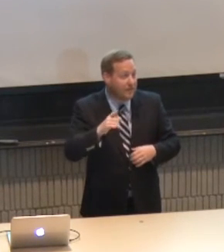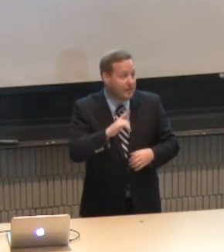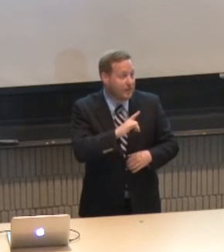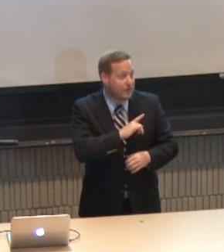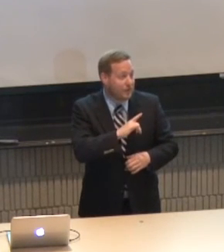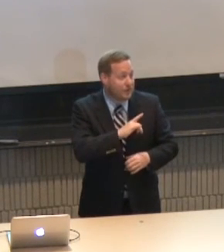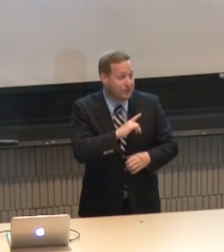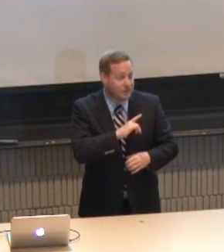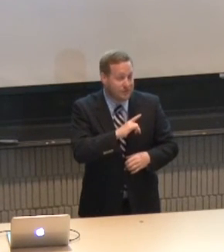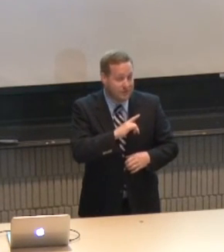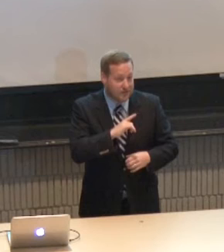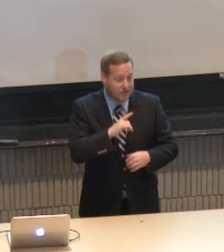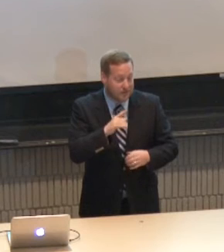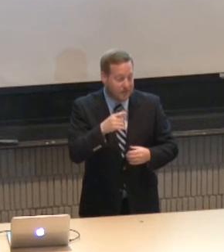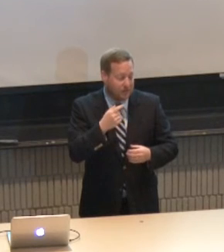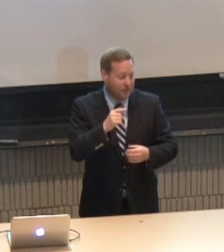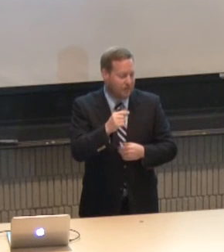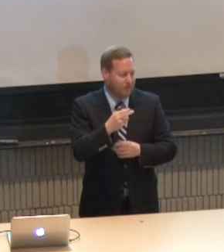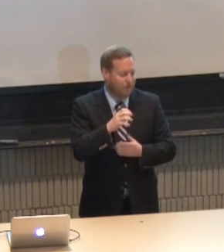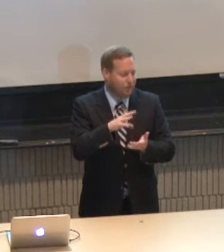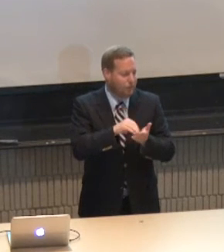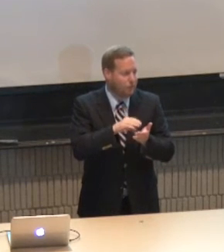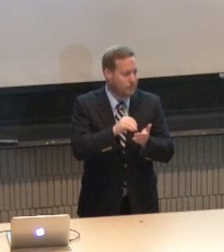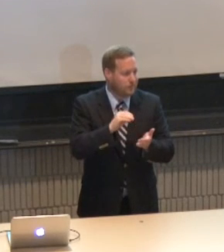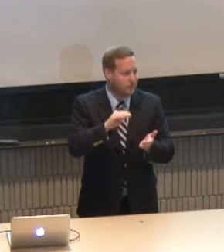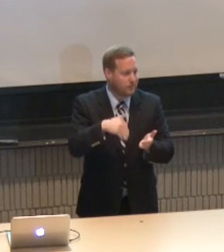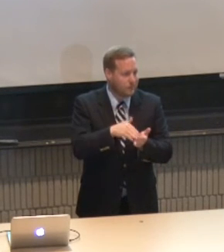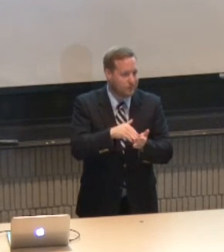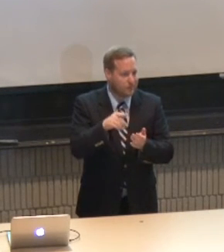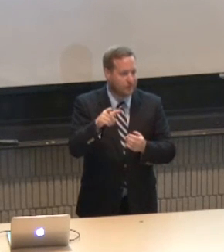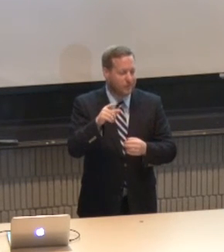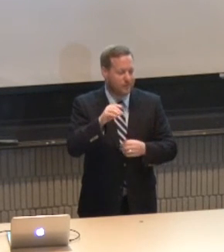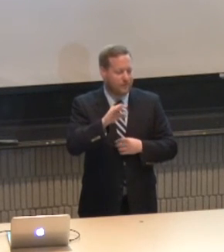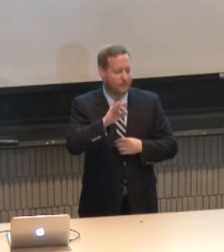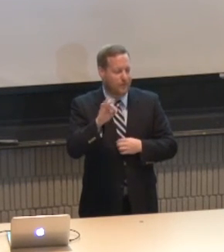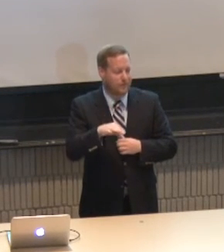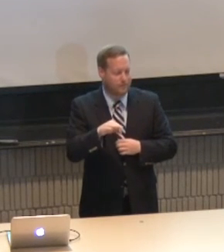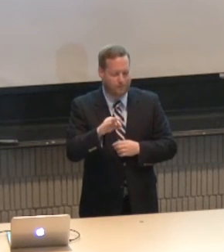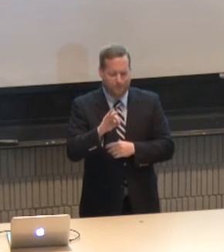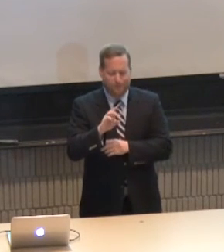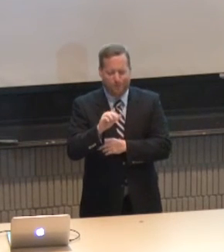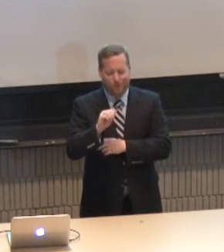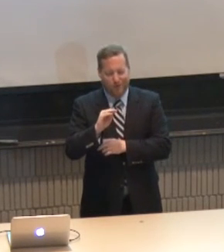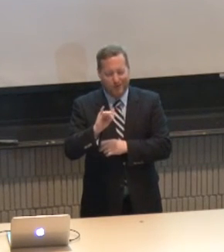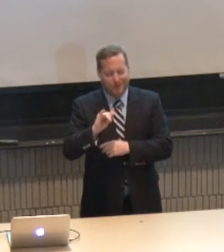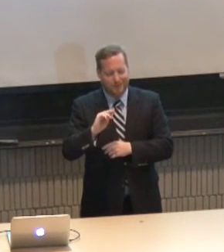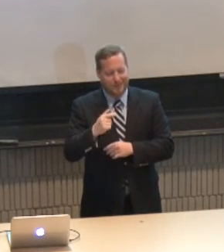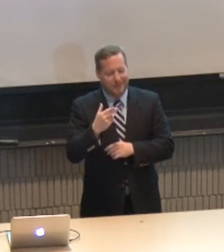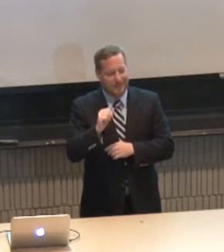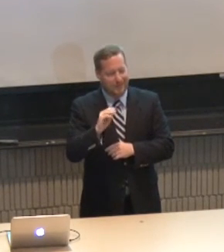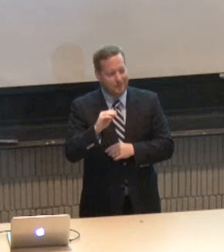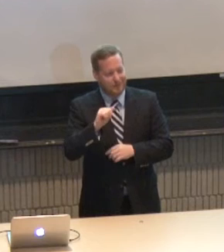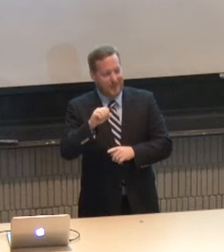overtly taught ASL, with the exception of a couple of schools. One is the Learning Center in Framingham.